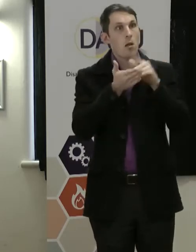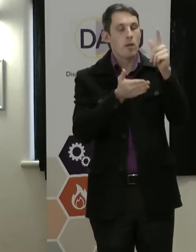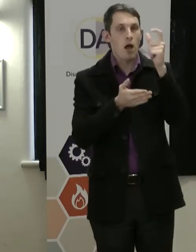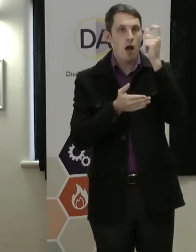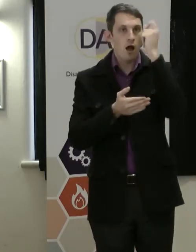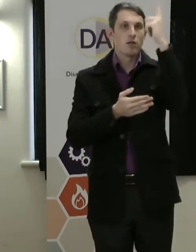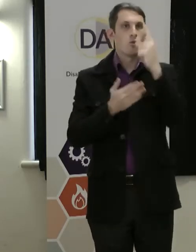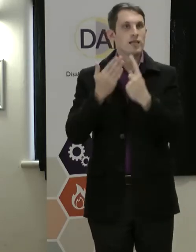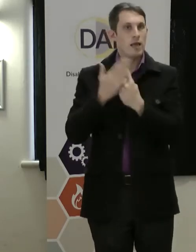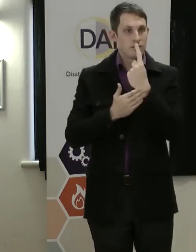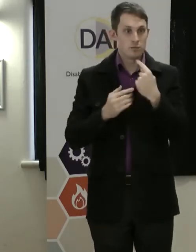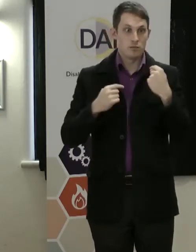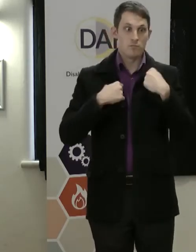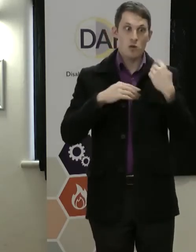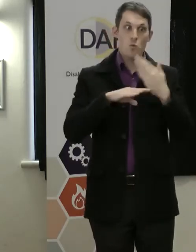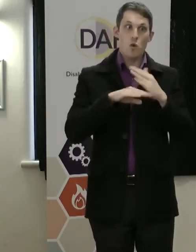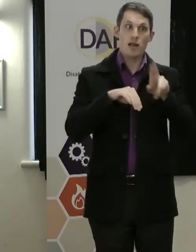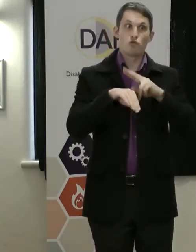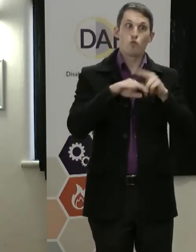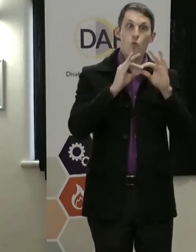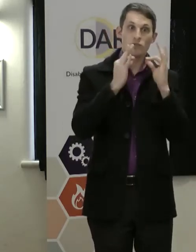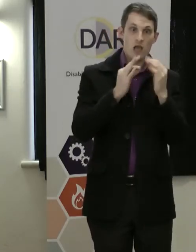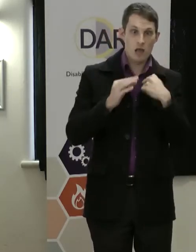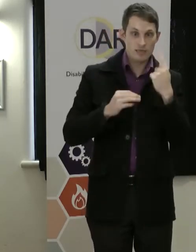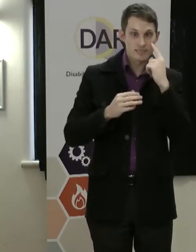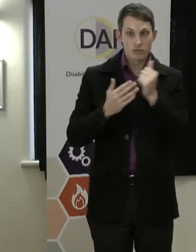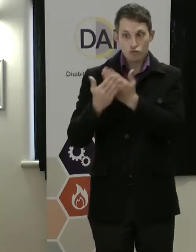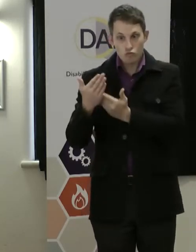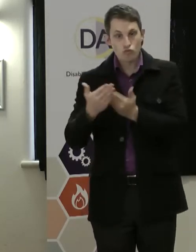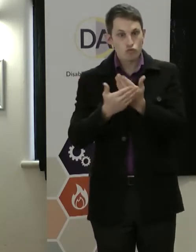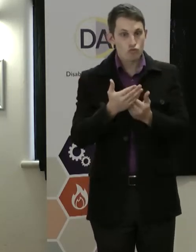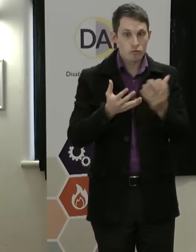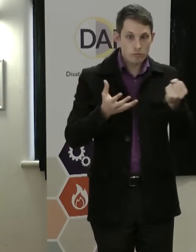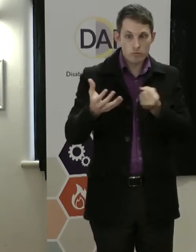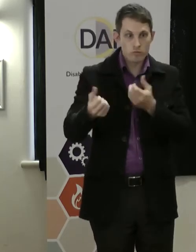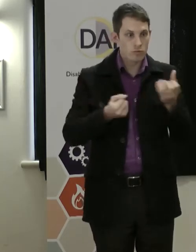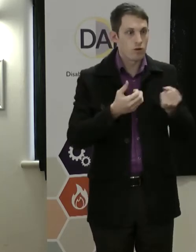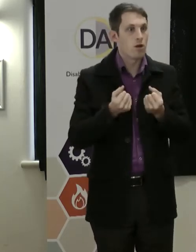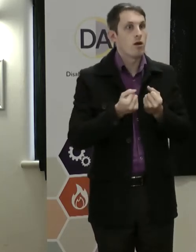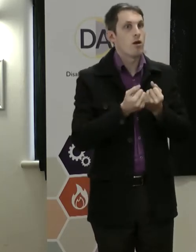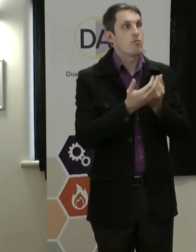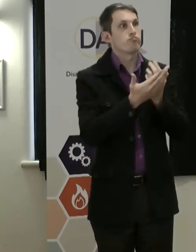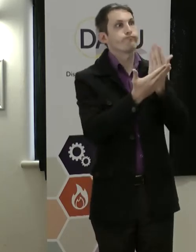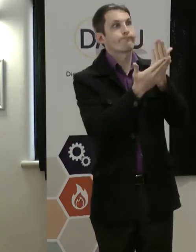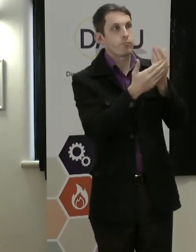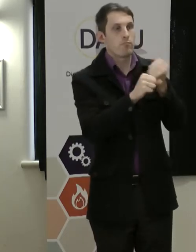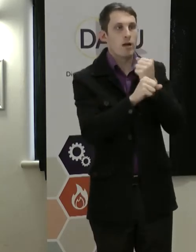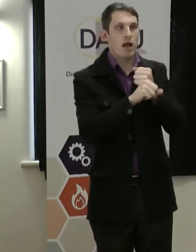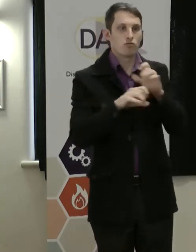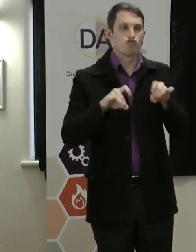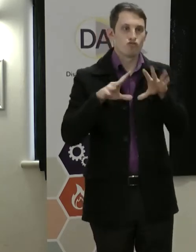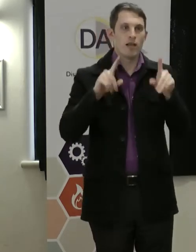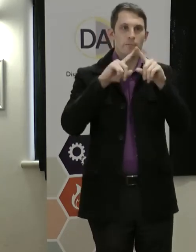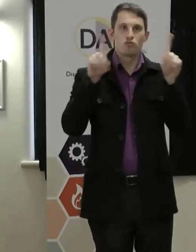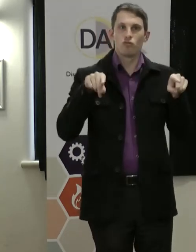work nationally pick up those circumstances around the country and we form a national picture. I can't do that unless